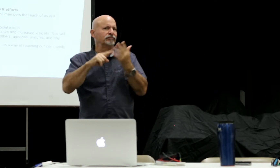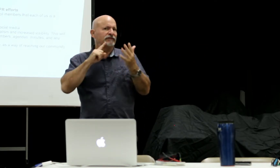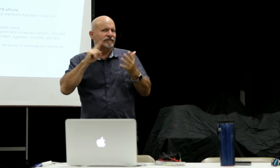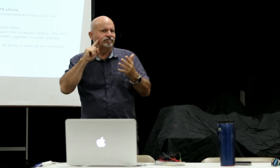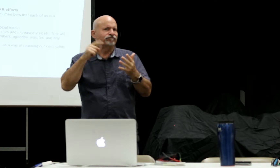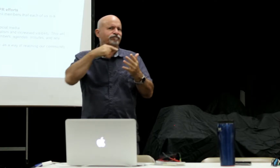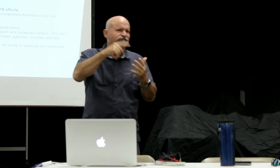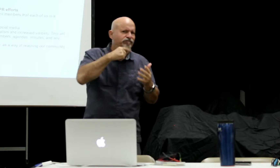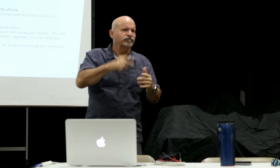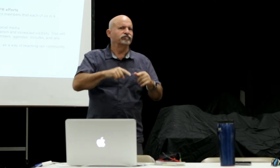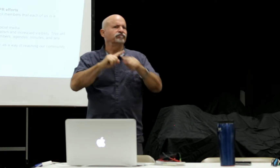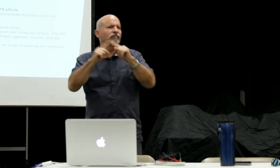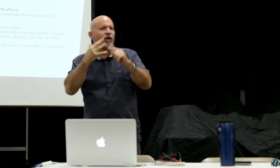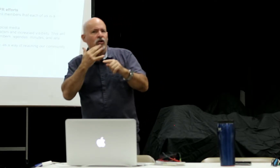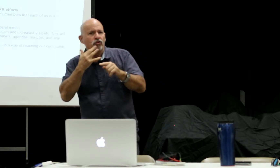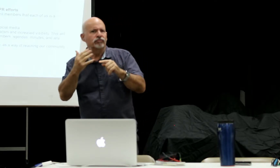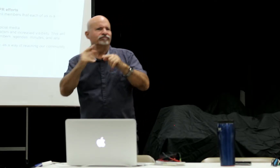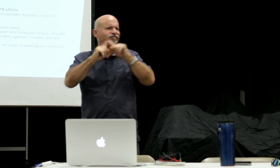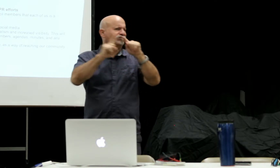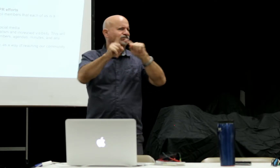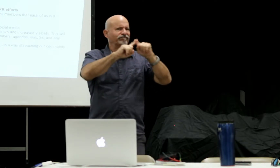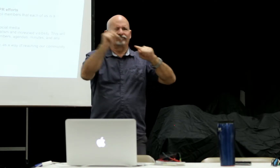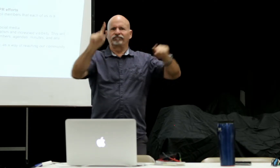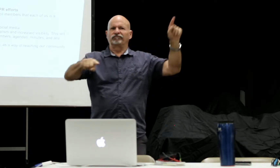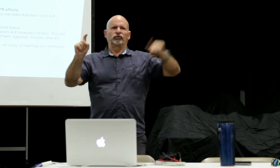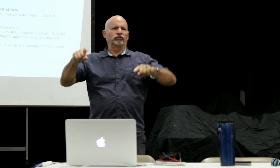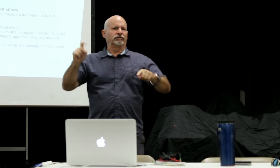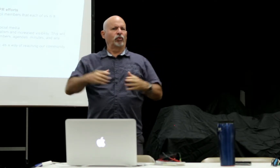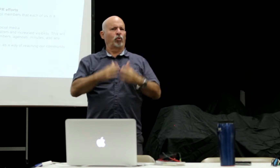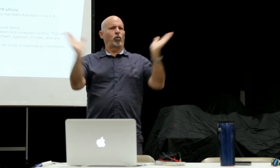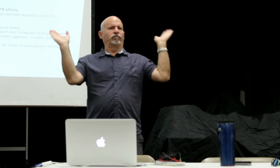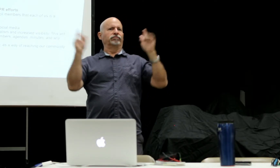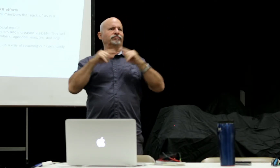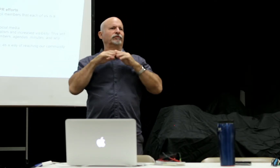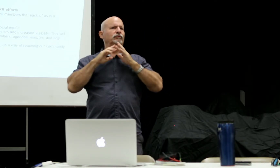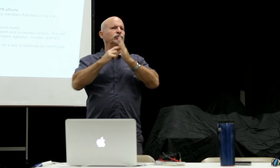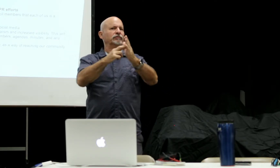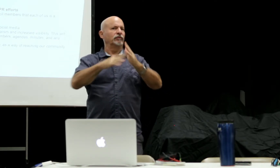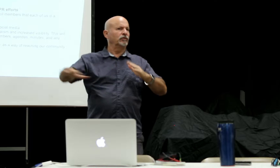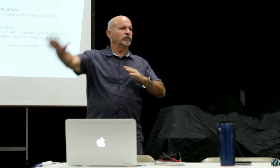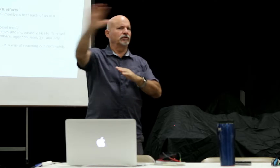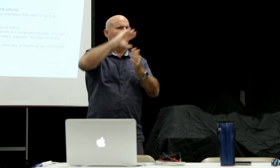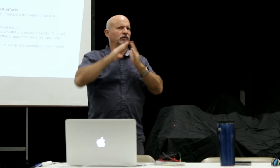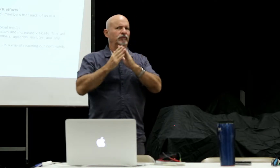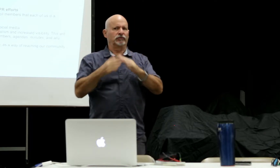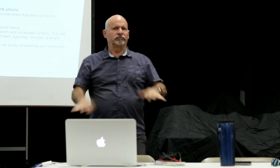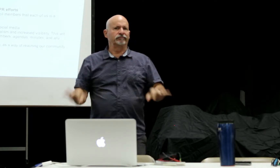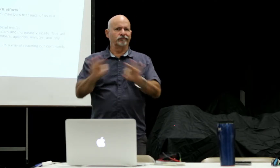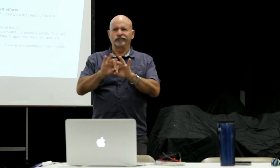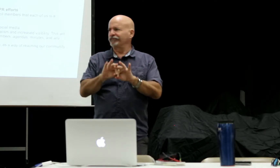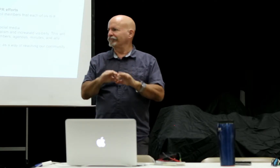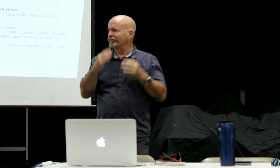locations, as well as backgrounds. We have people people of color, we have people from different areas, which